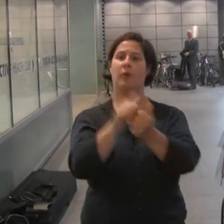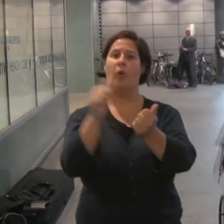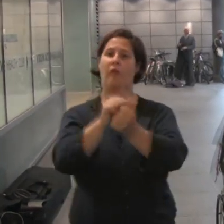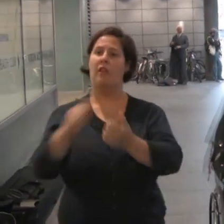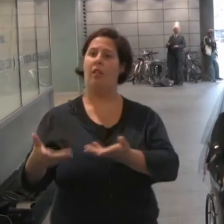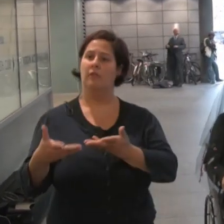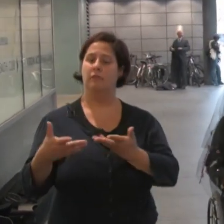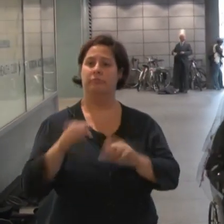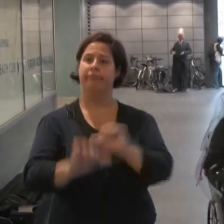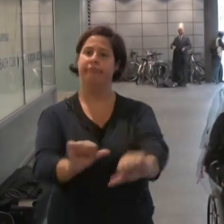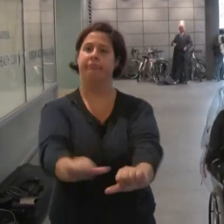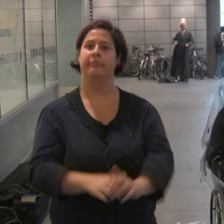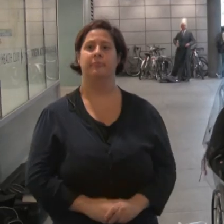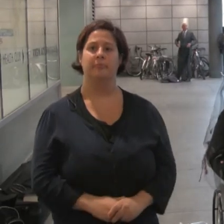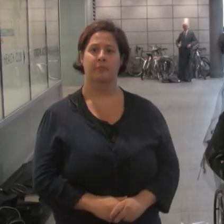Thank you.